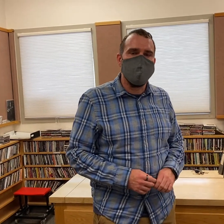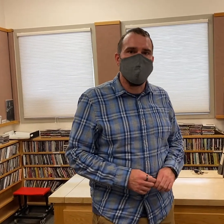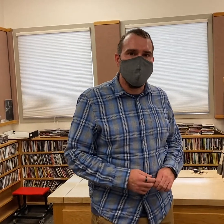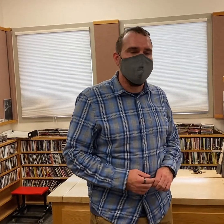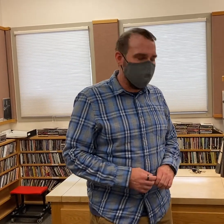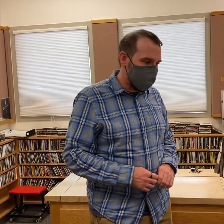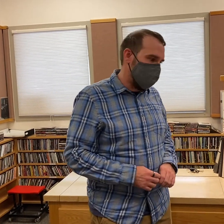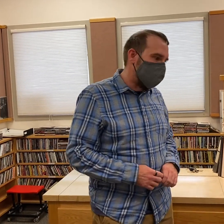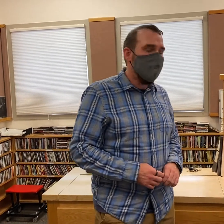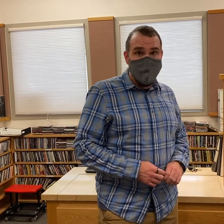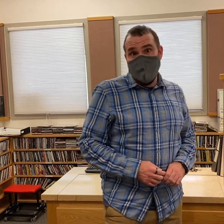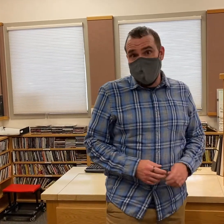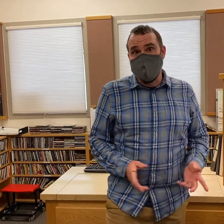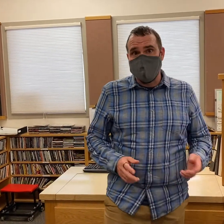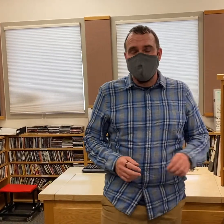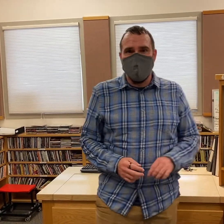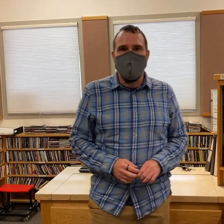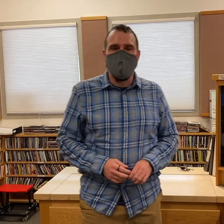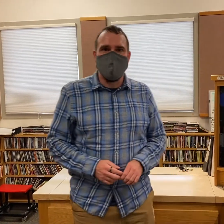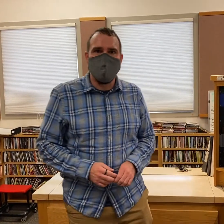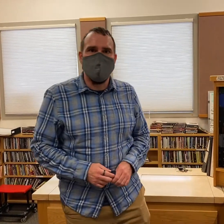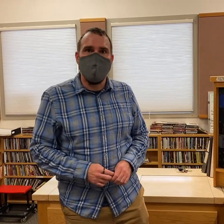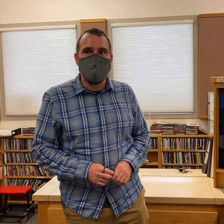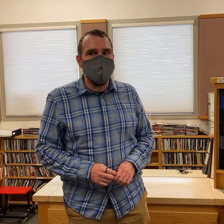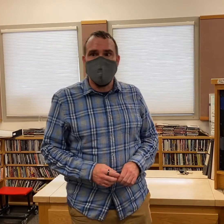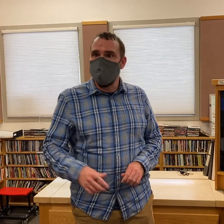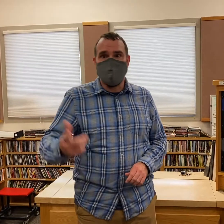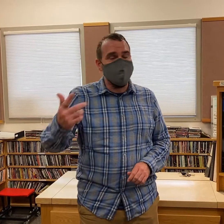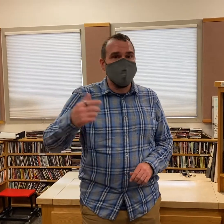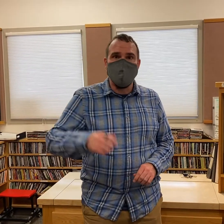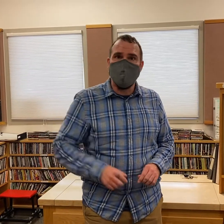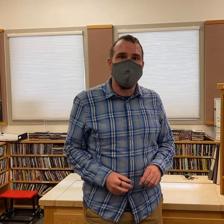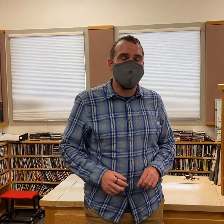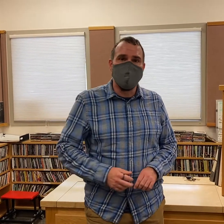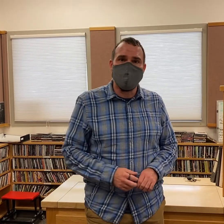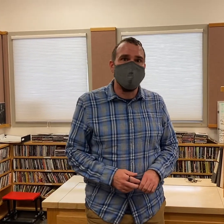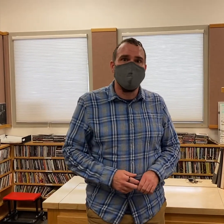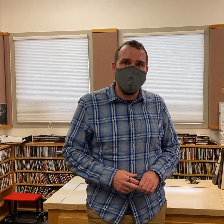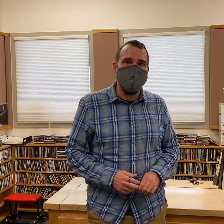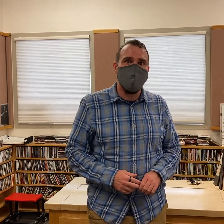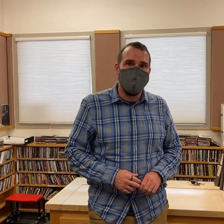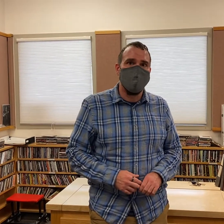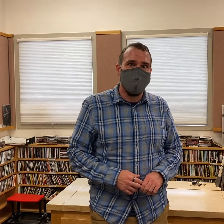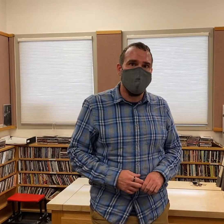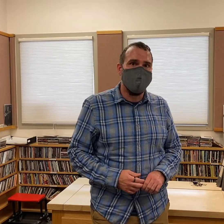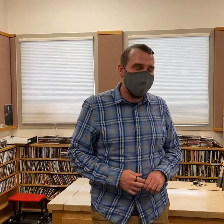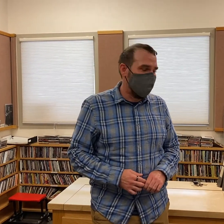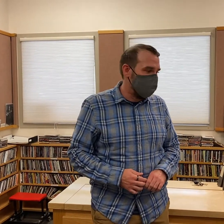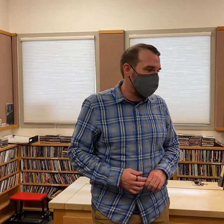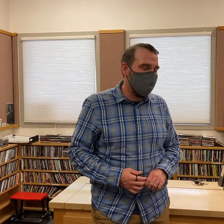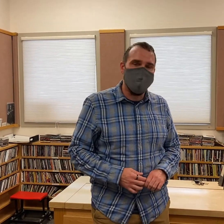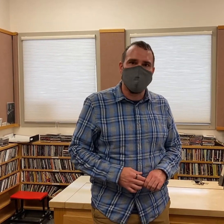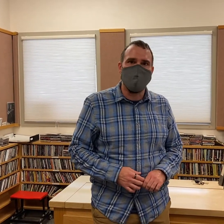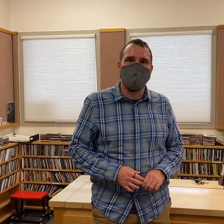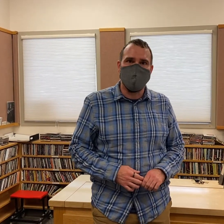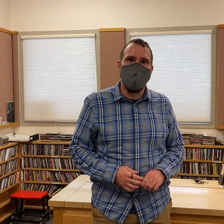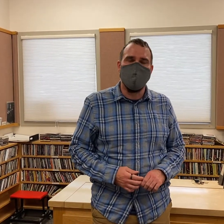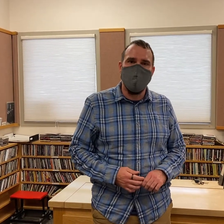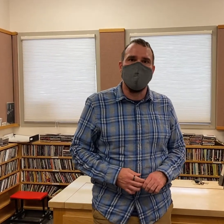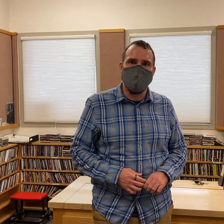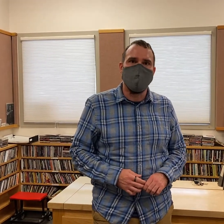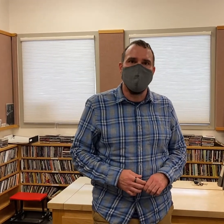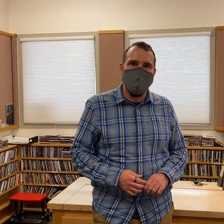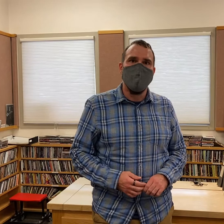in the other studio. So yes, we use both studios, 3 studios, 4 studios, we find all sorts of